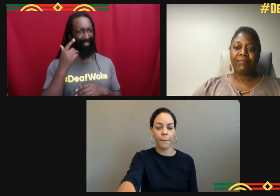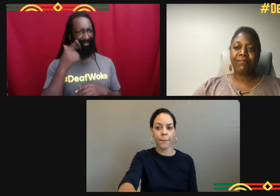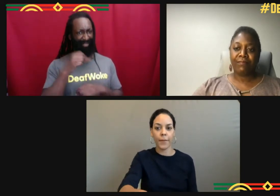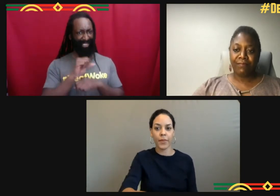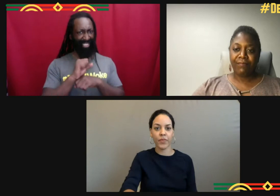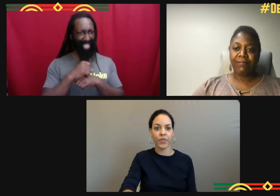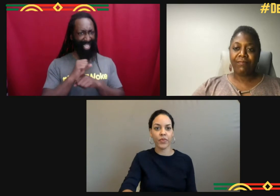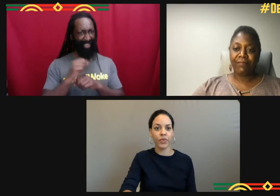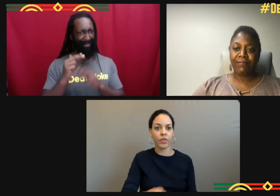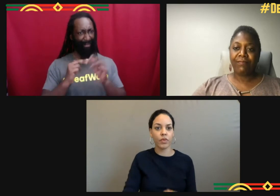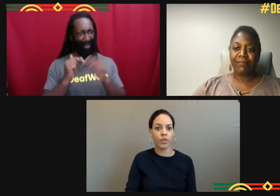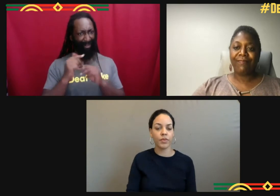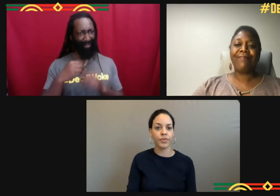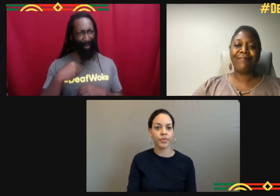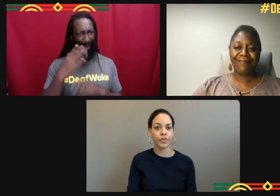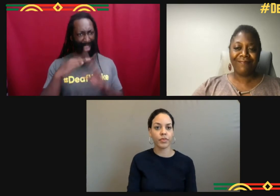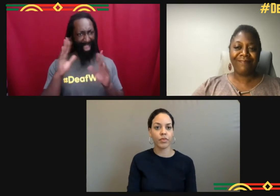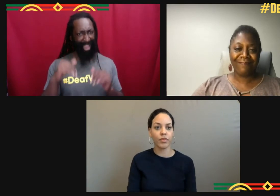Interpreter